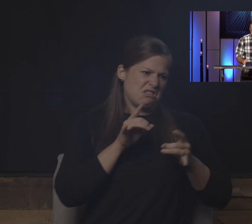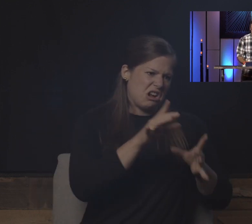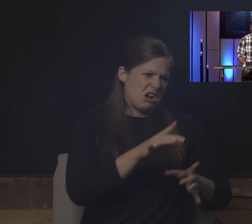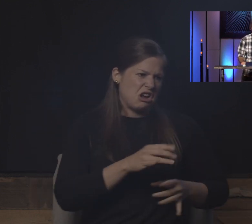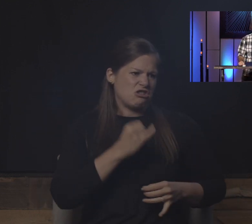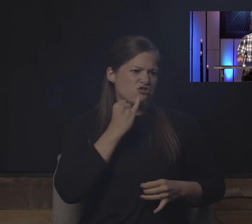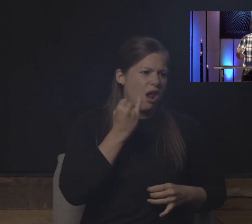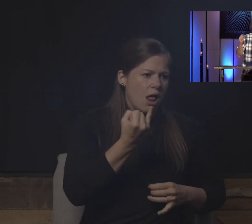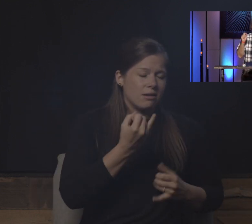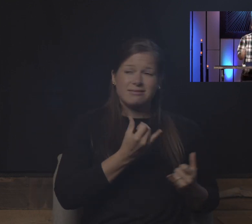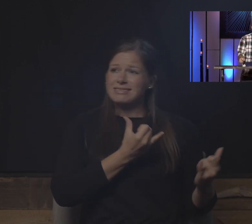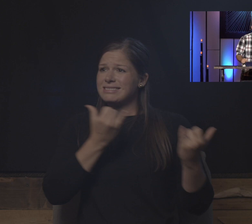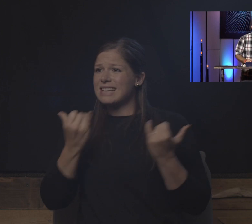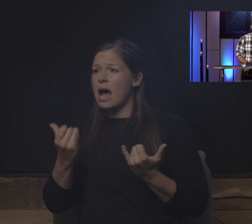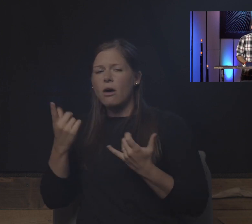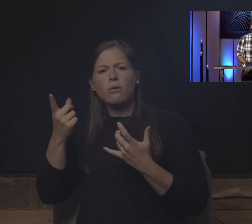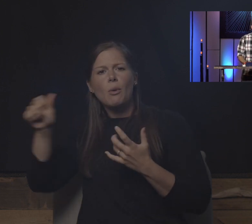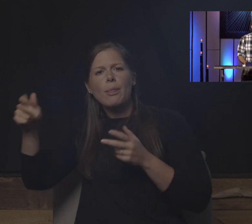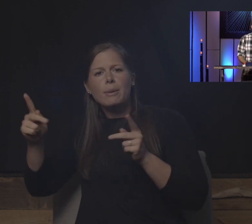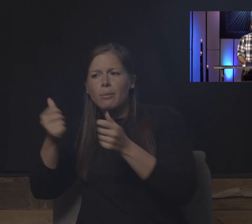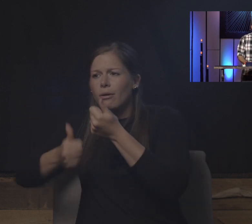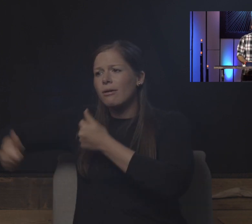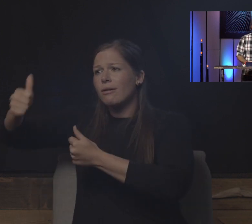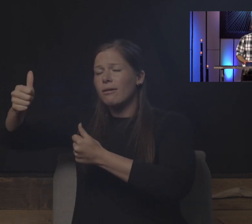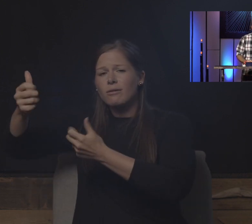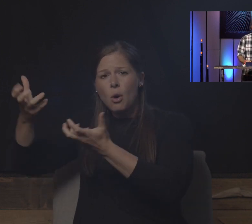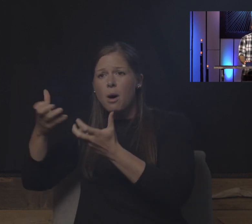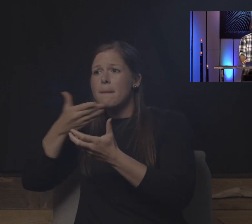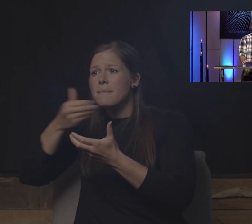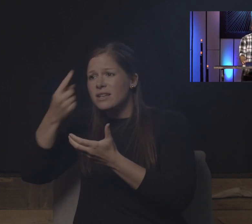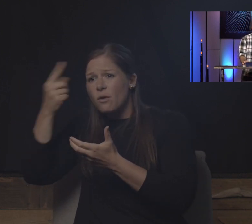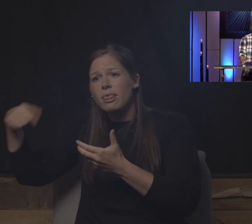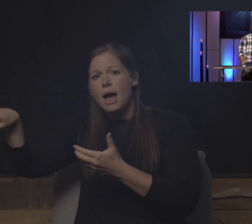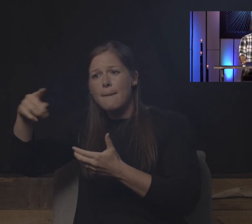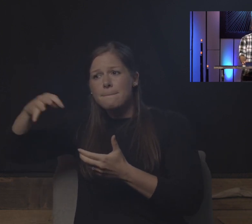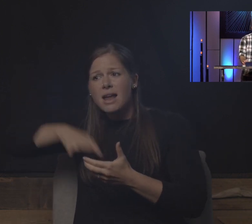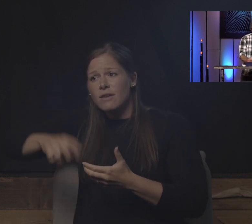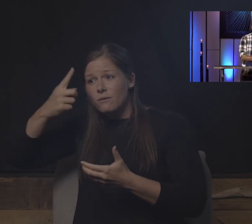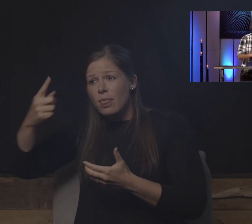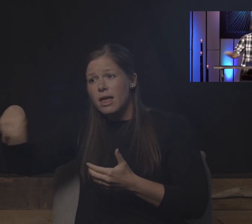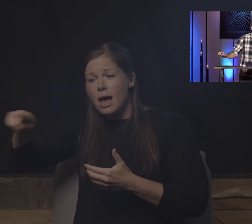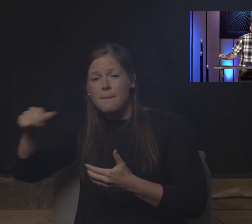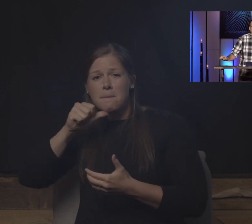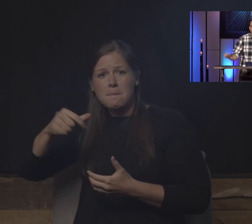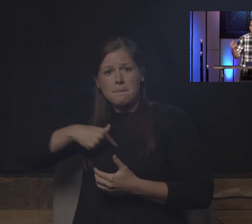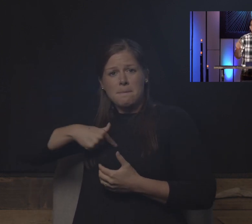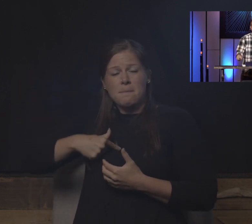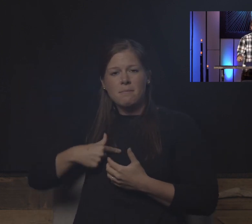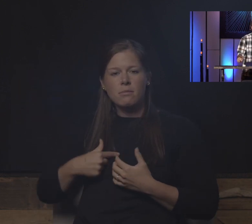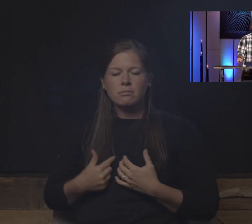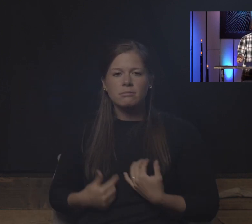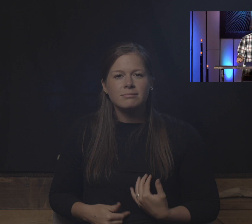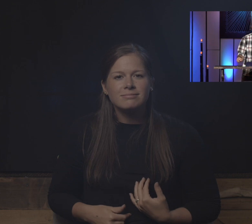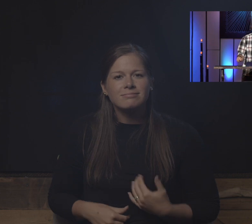they seek what's best for them. Now they're unselfish. Verse 3 should never mark any church